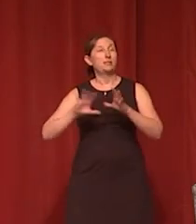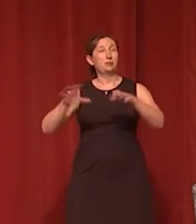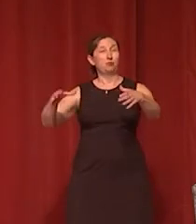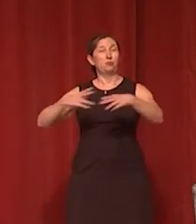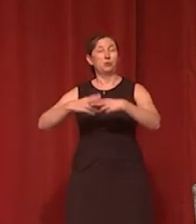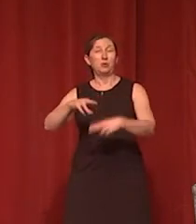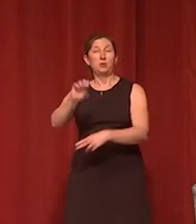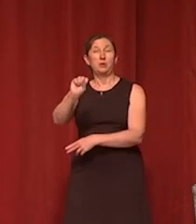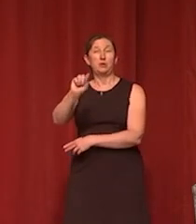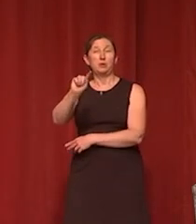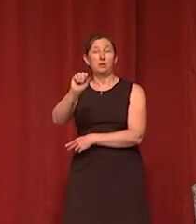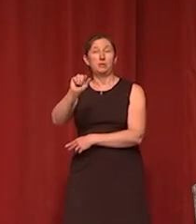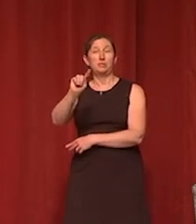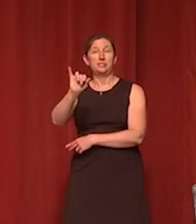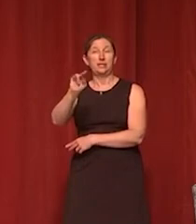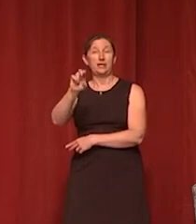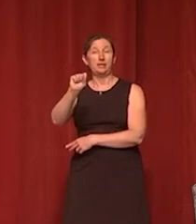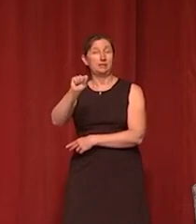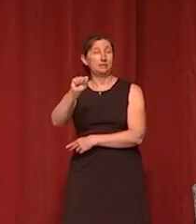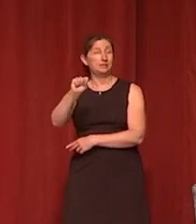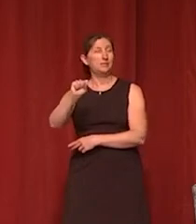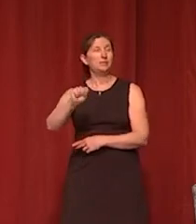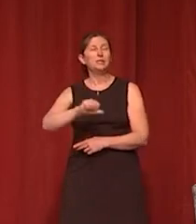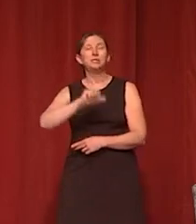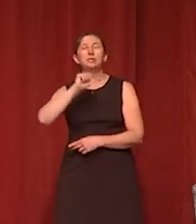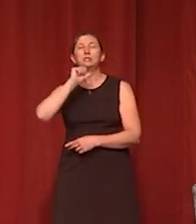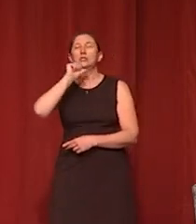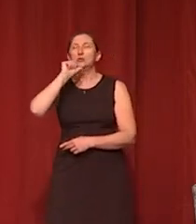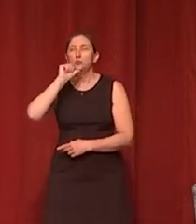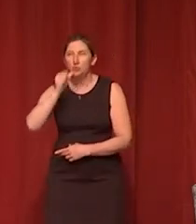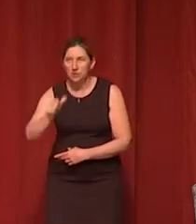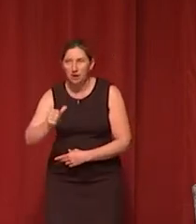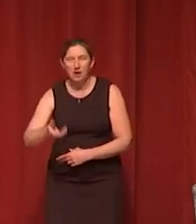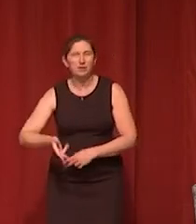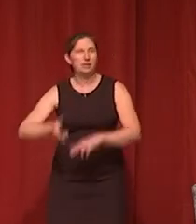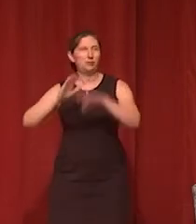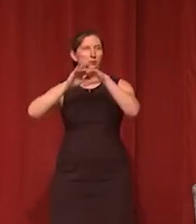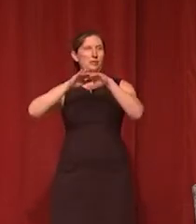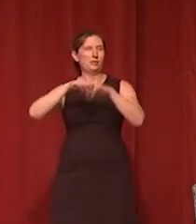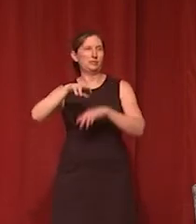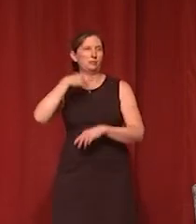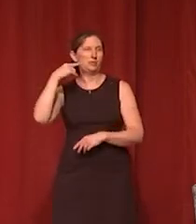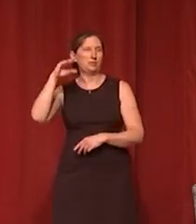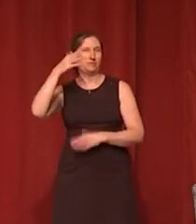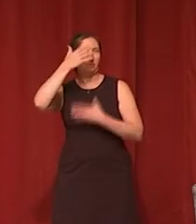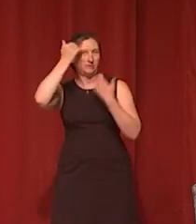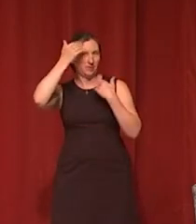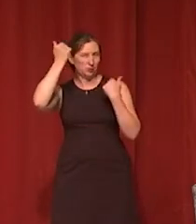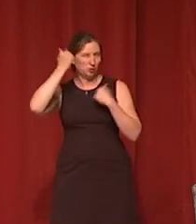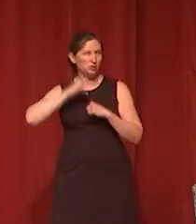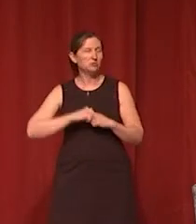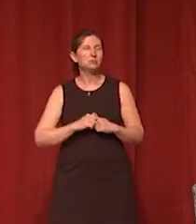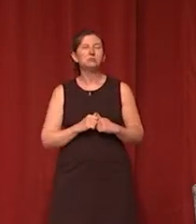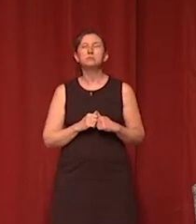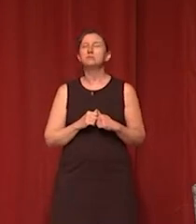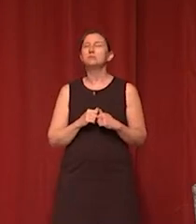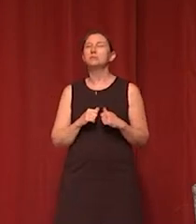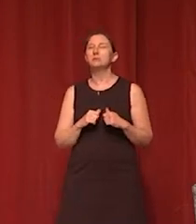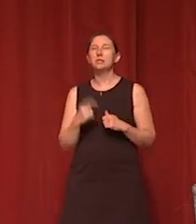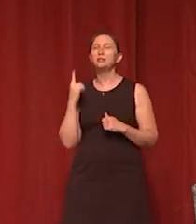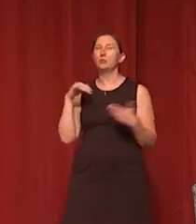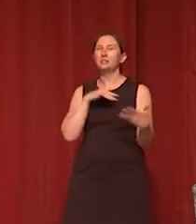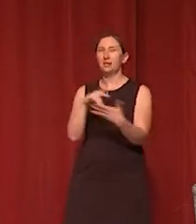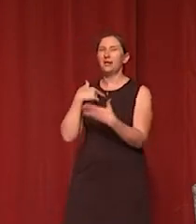So this is one area I studied for years, looking at the effects of statins on cognition in people at risk for